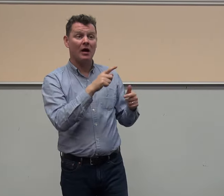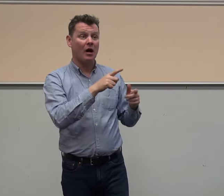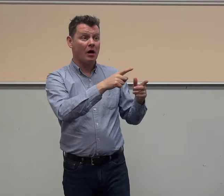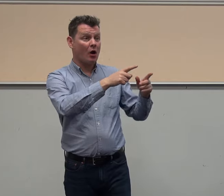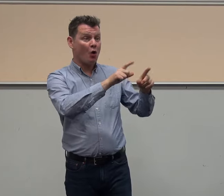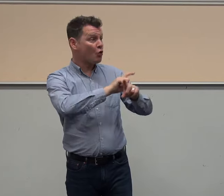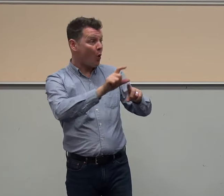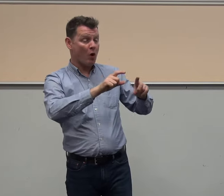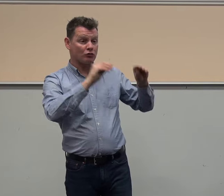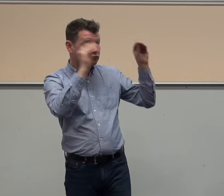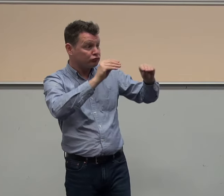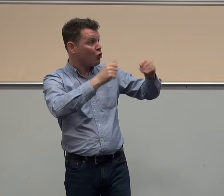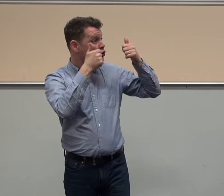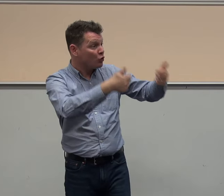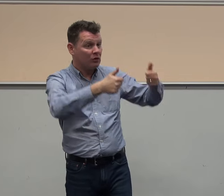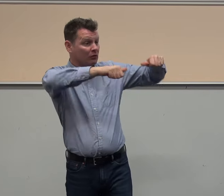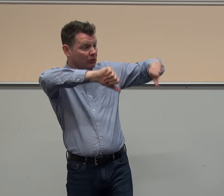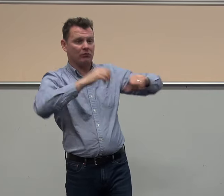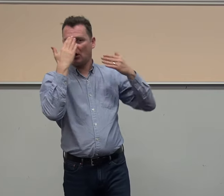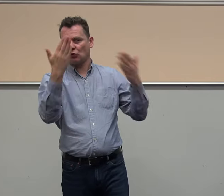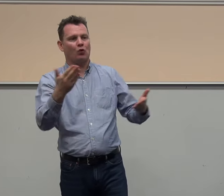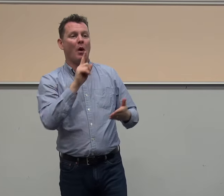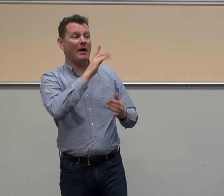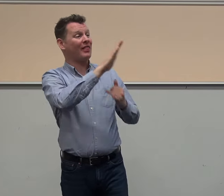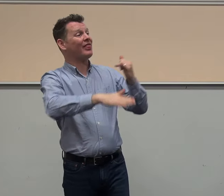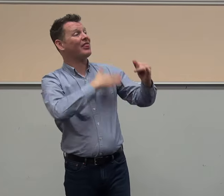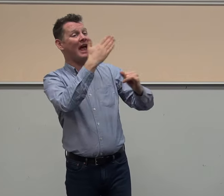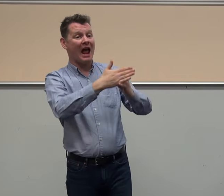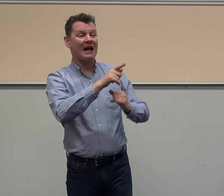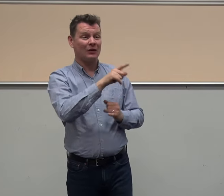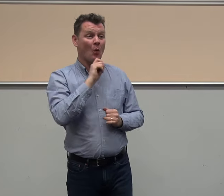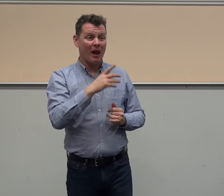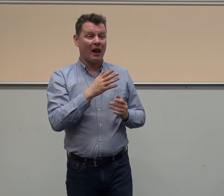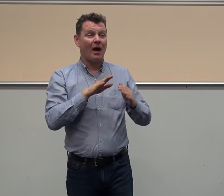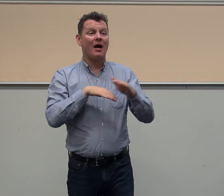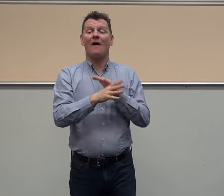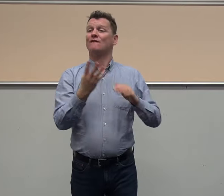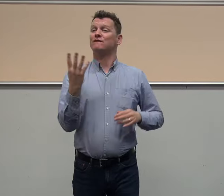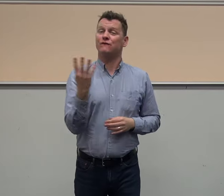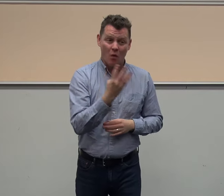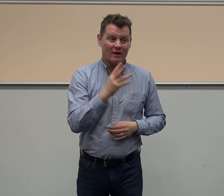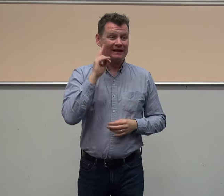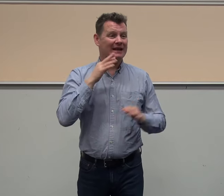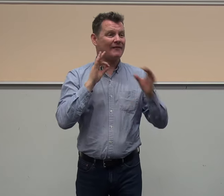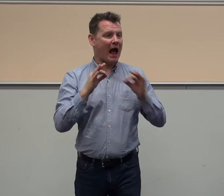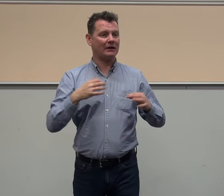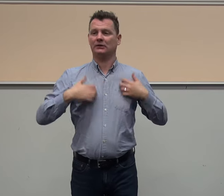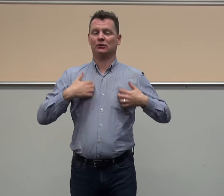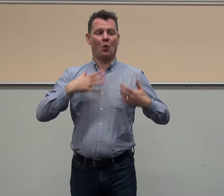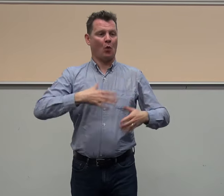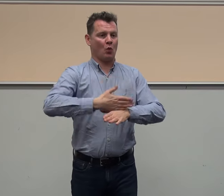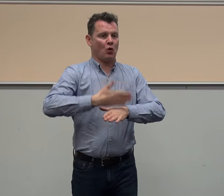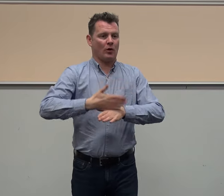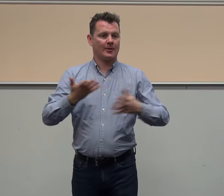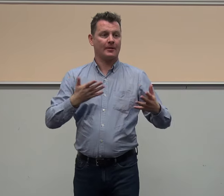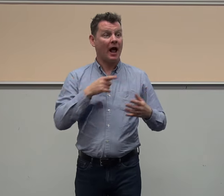the course works. At the end of that course, there are going to be 14 deaf actors looking for work. That's going to have a really